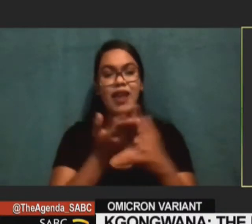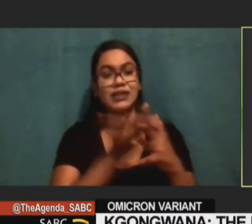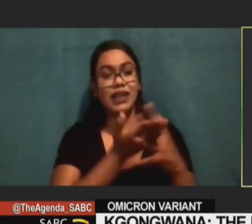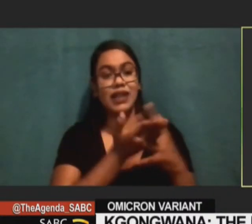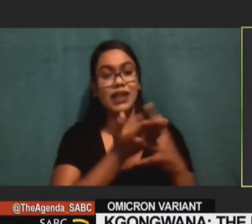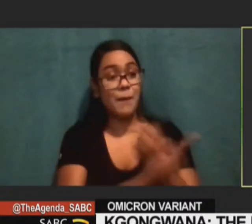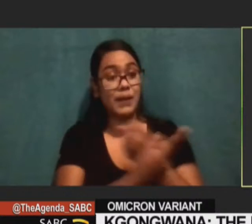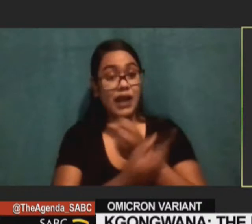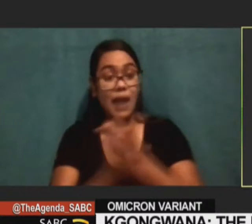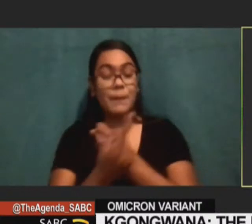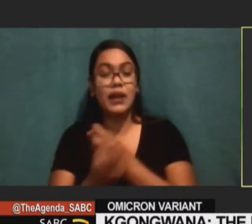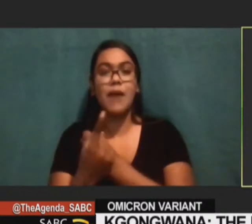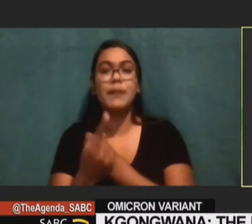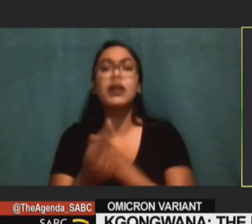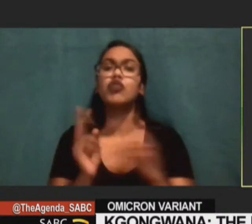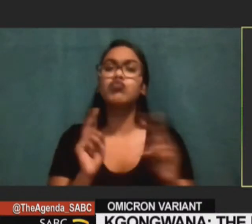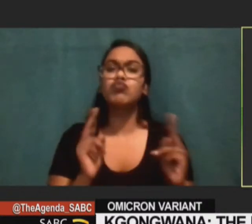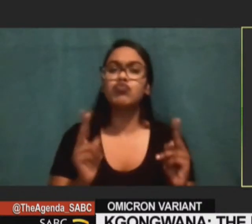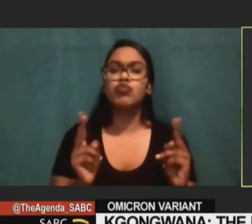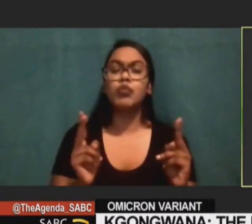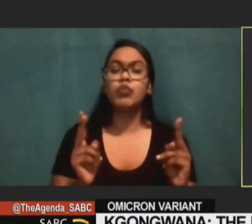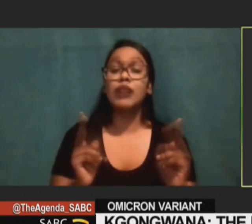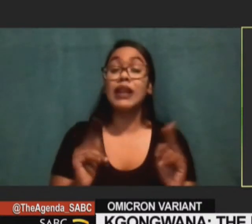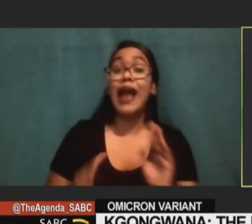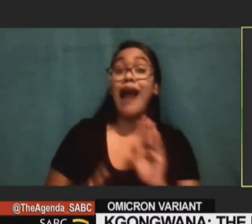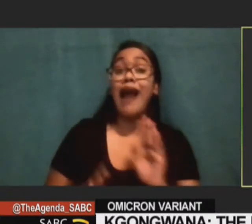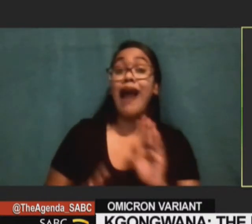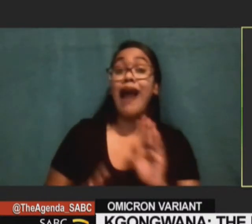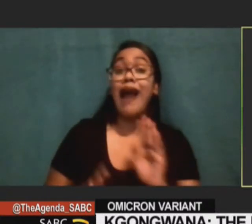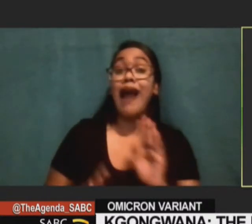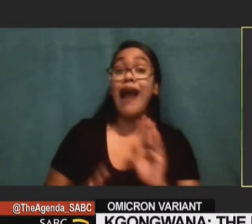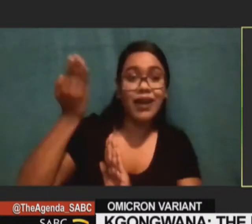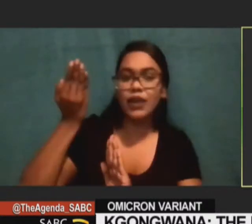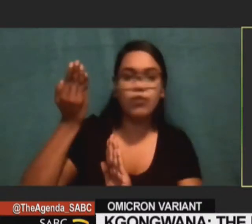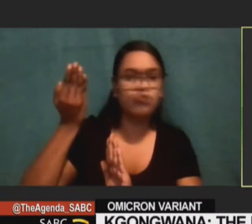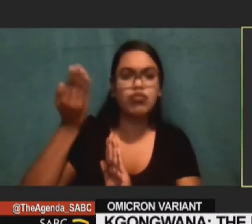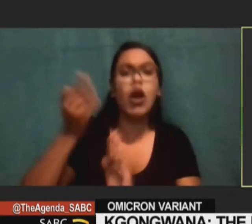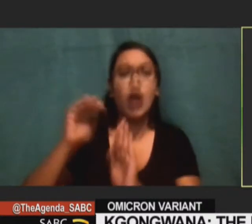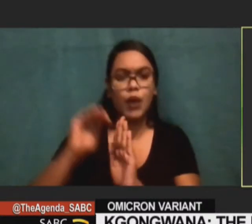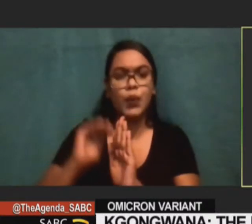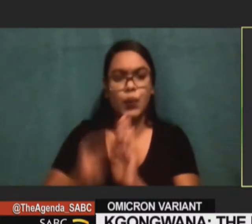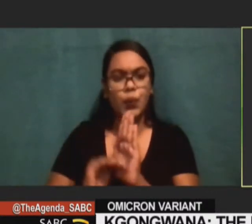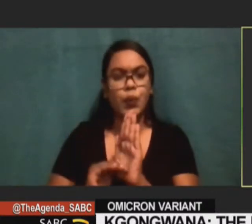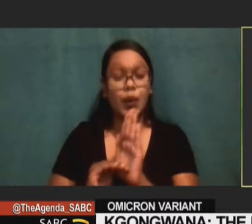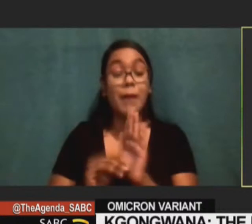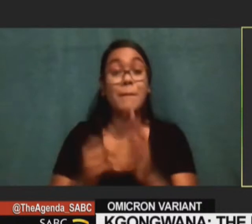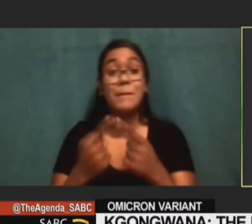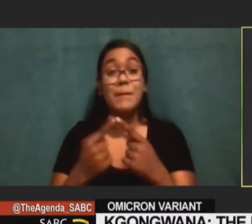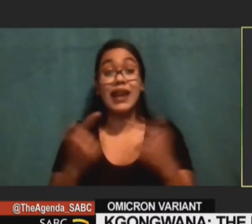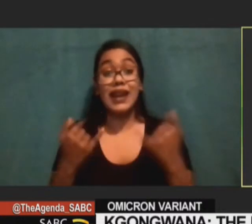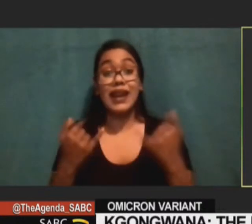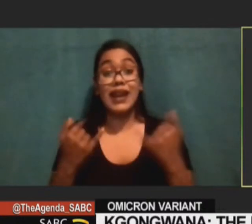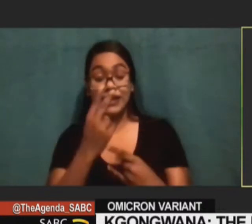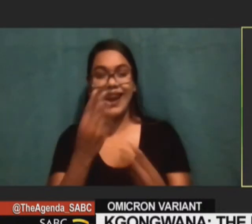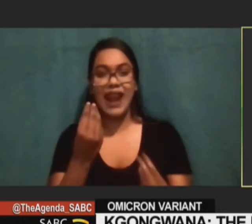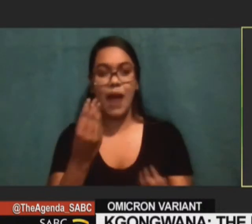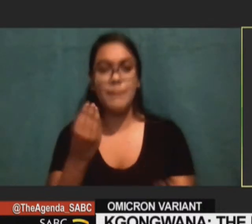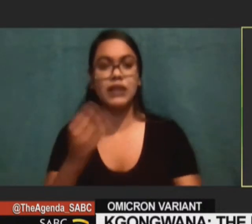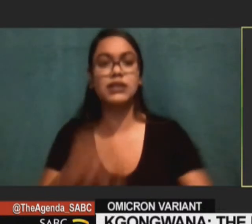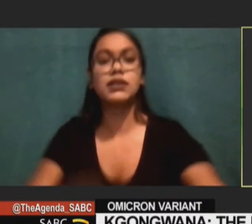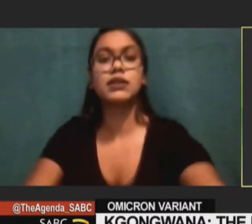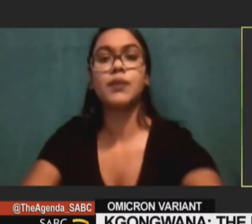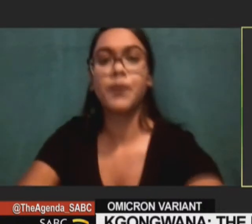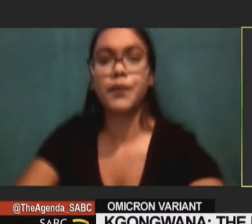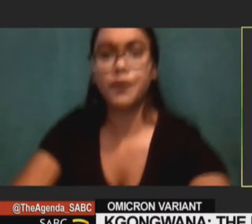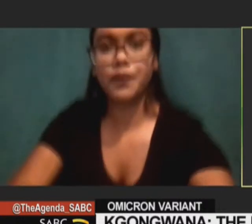milder cases. But as the waves and the hospitals fill up, we start seeing a lot of the complications. I think the general